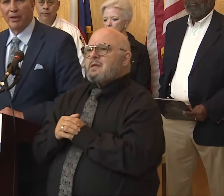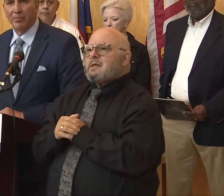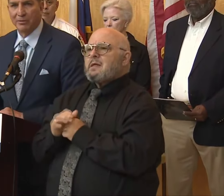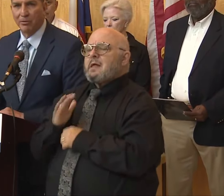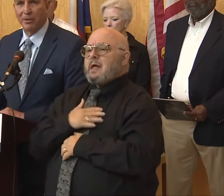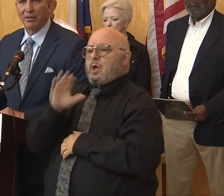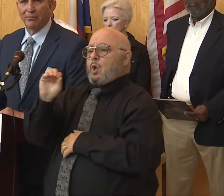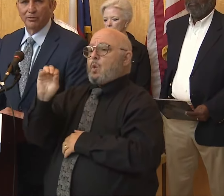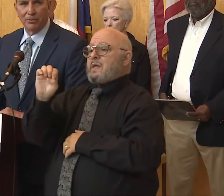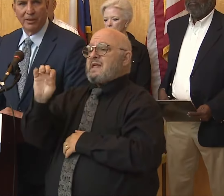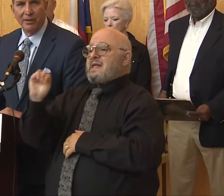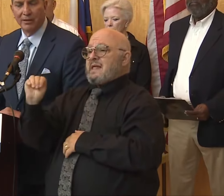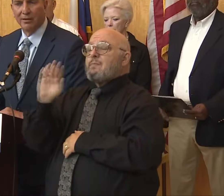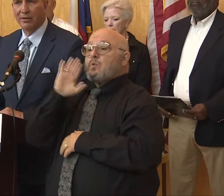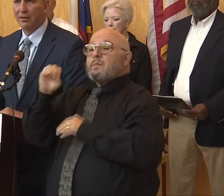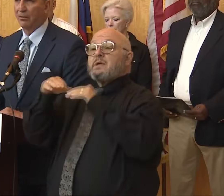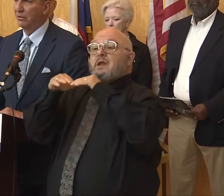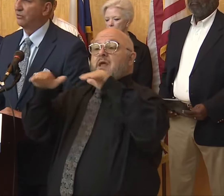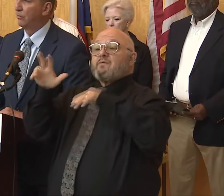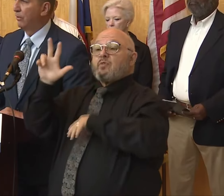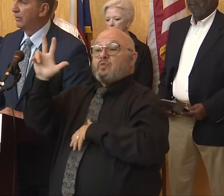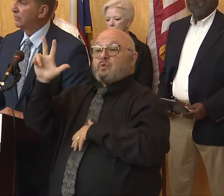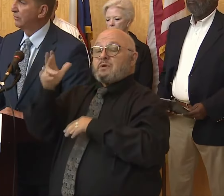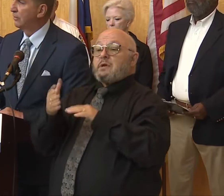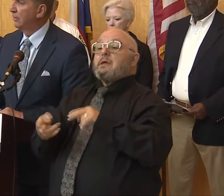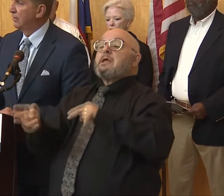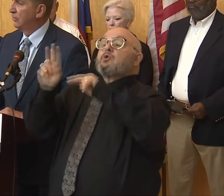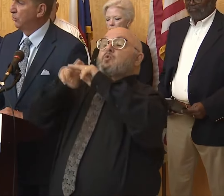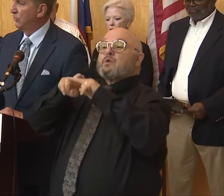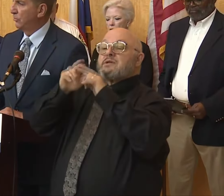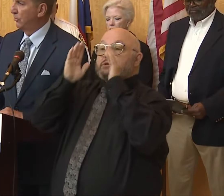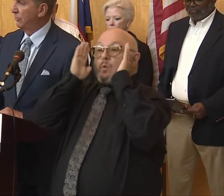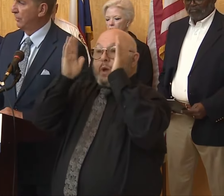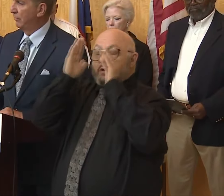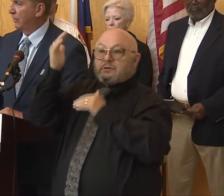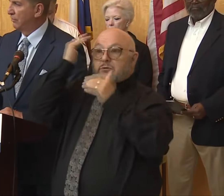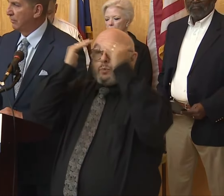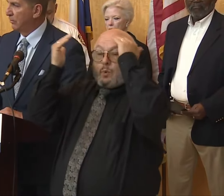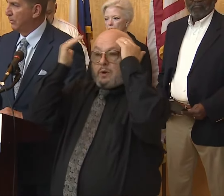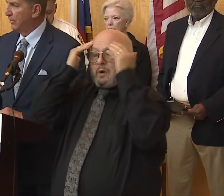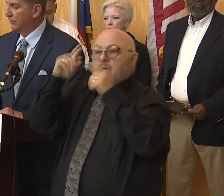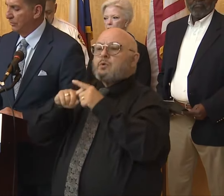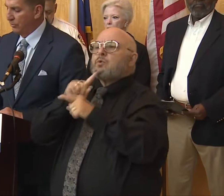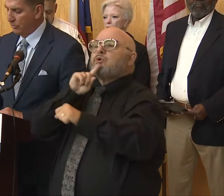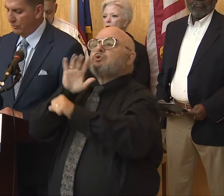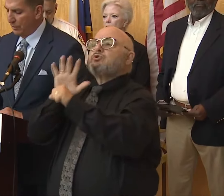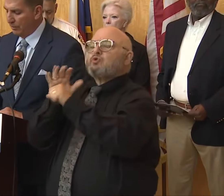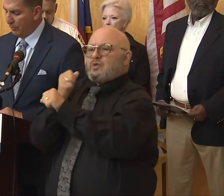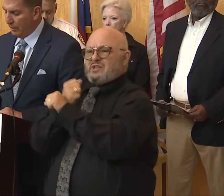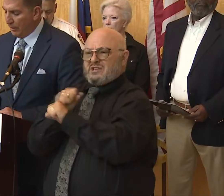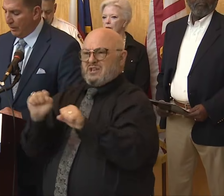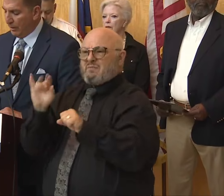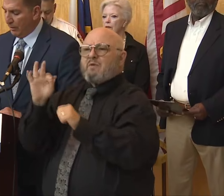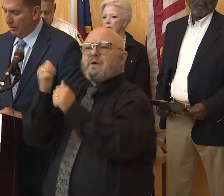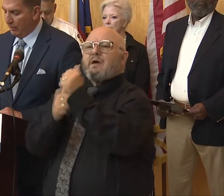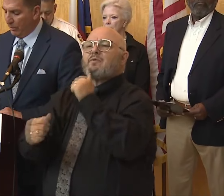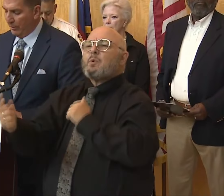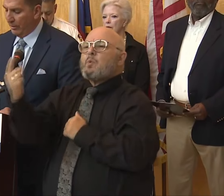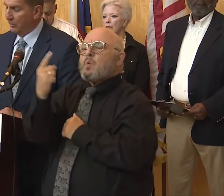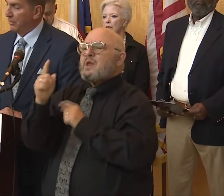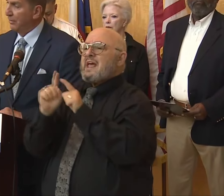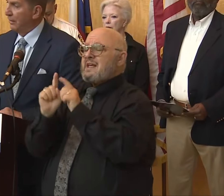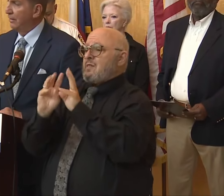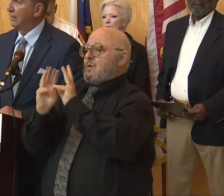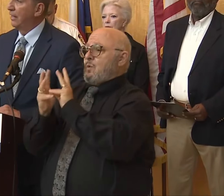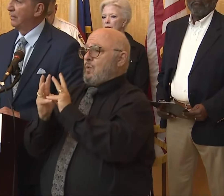Our OEM is going to be level 3, increased awareness to ensure the safety of everyone. As the news, the